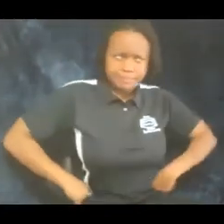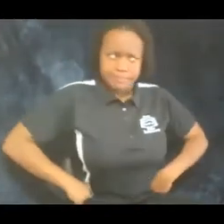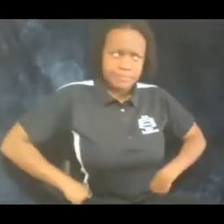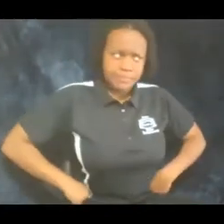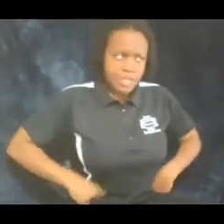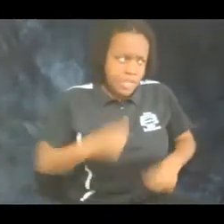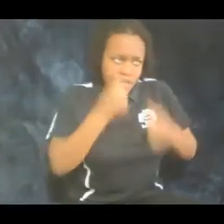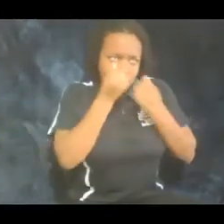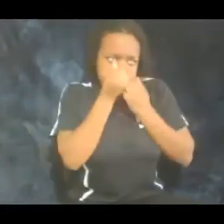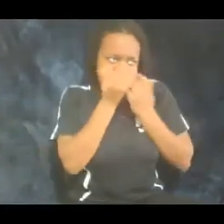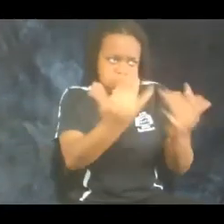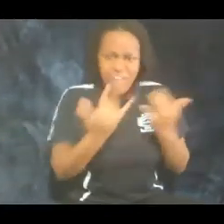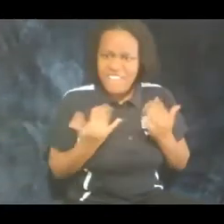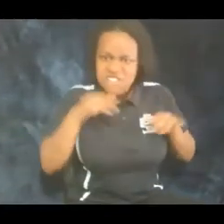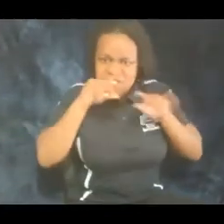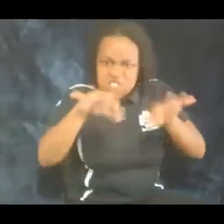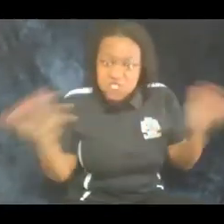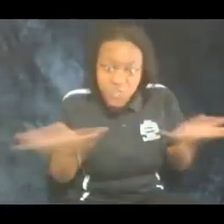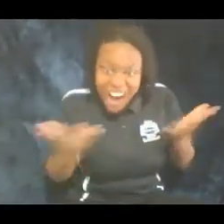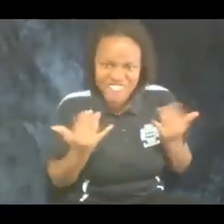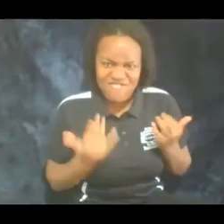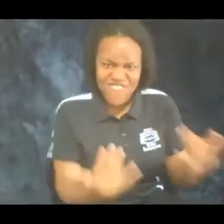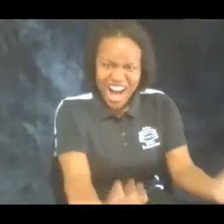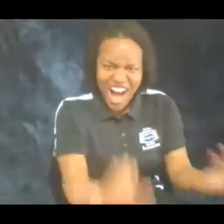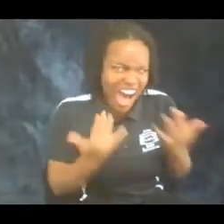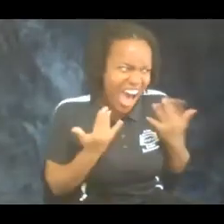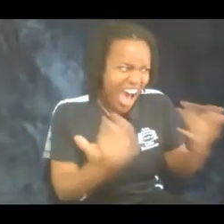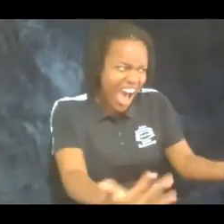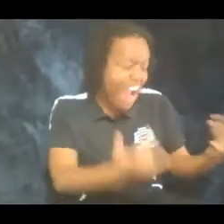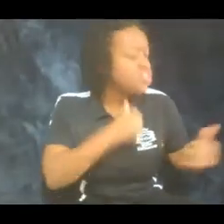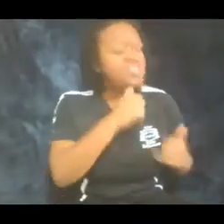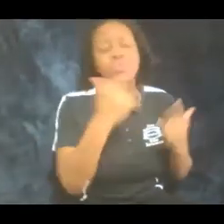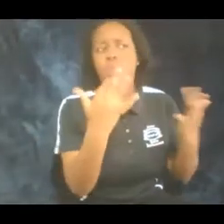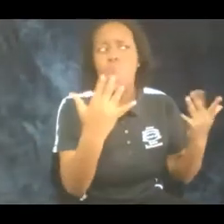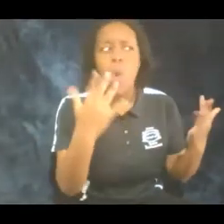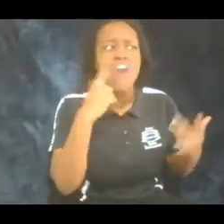smoke. Then, without even waiting to be announced,